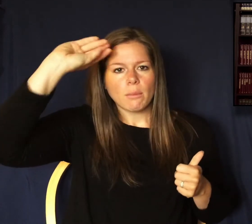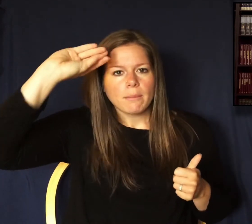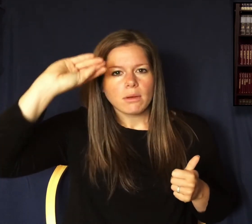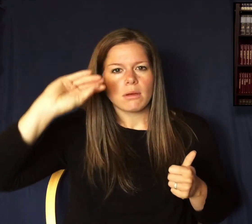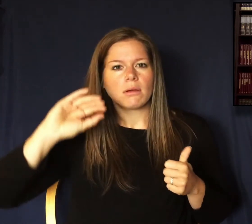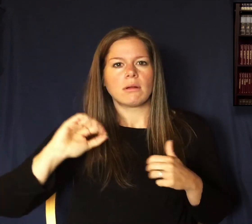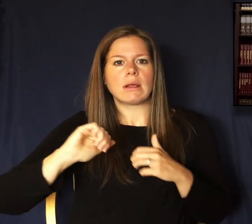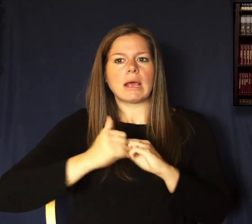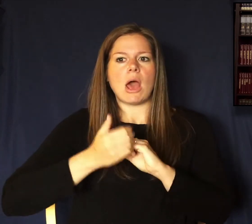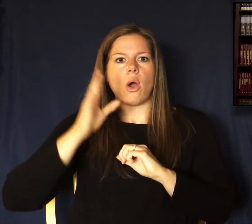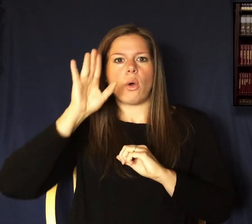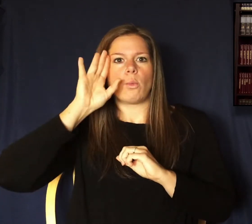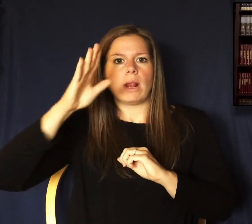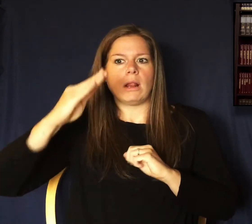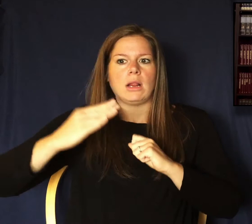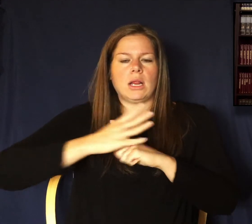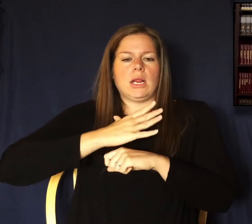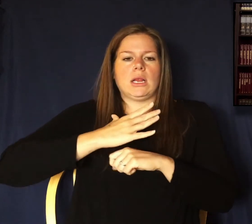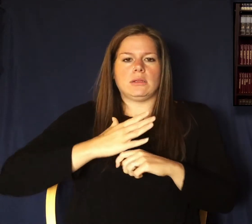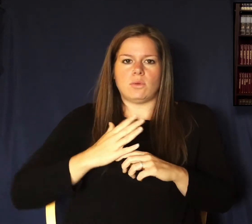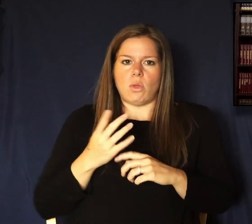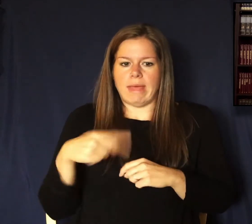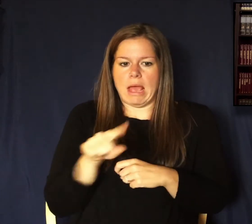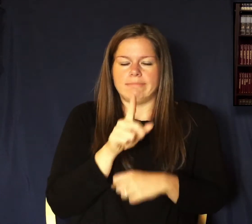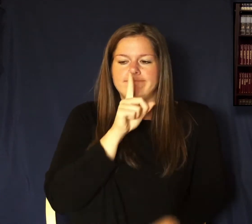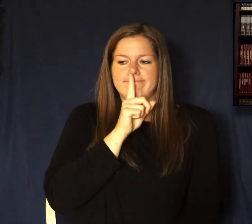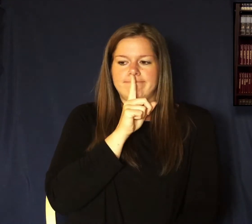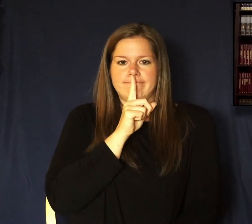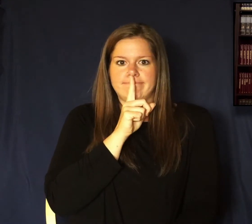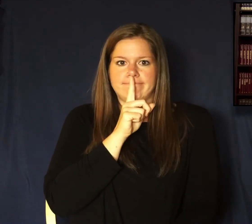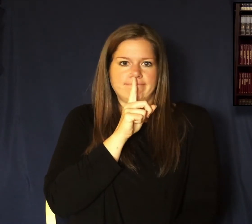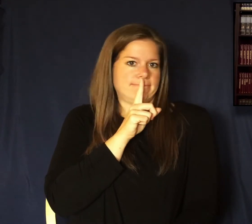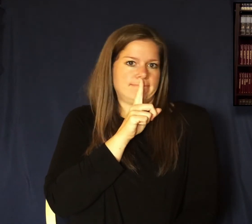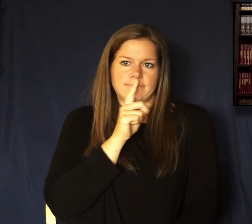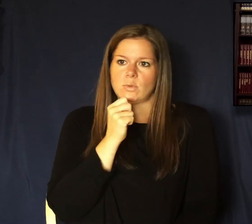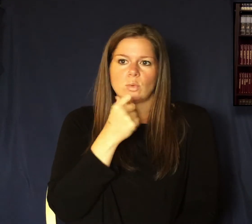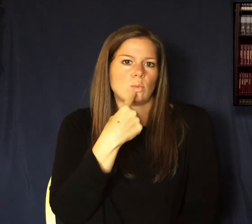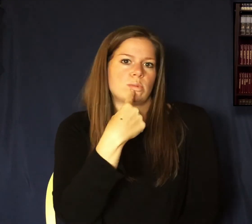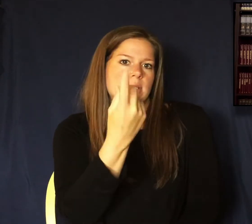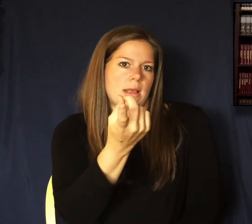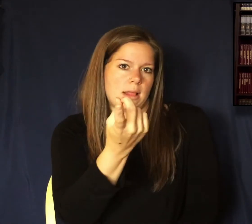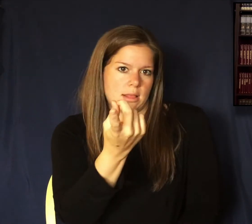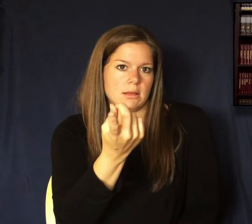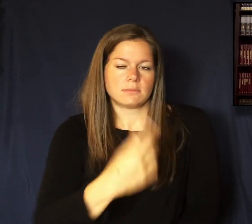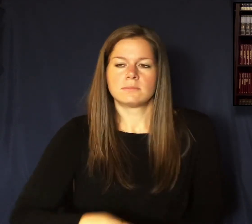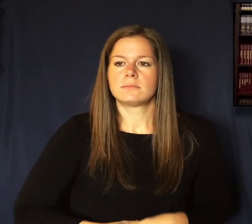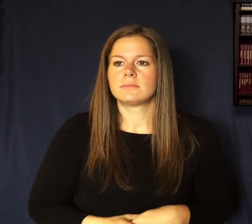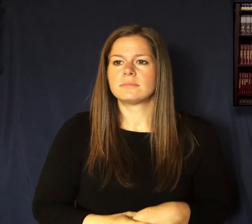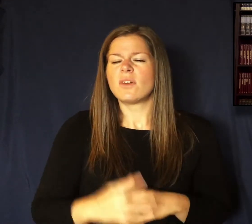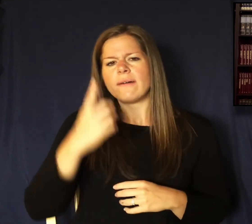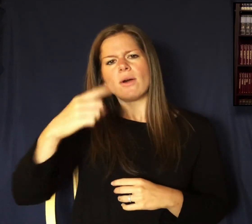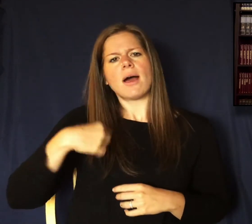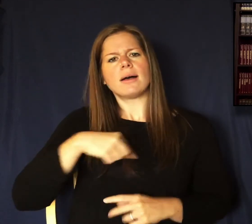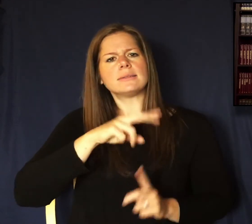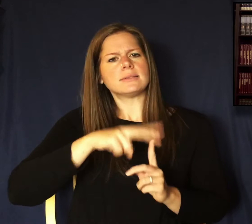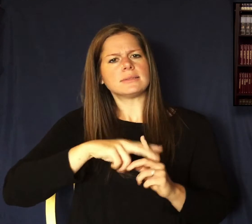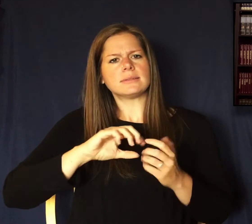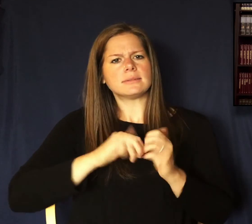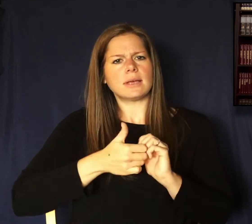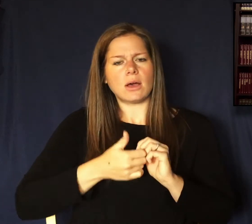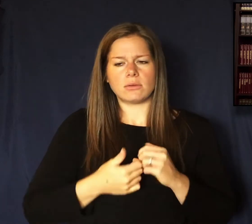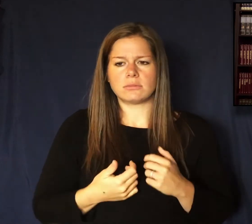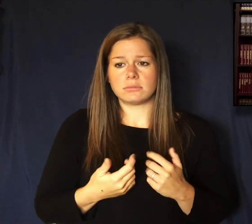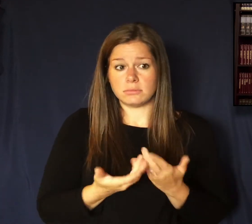desire to serve Jesus. There's a lesson there for us as well, and an application. Do you believe?